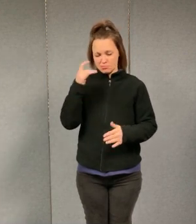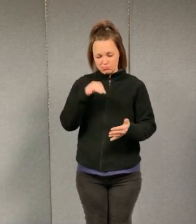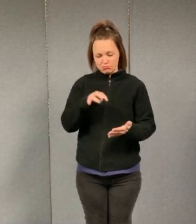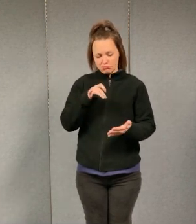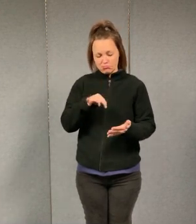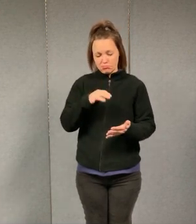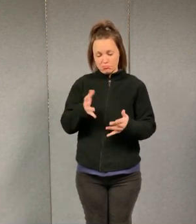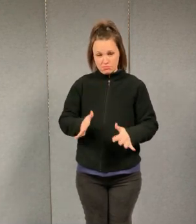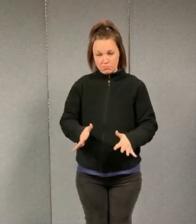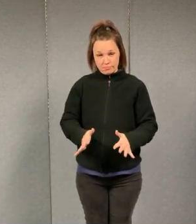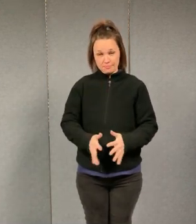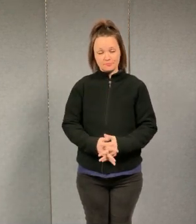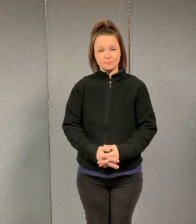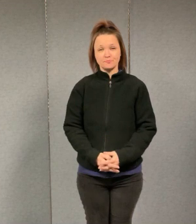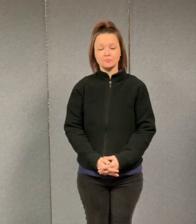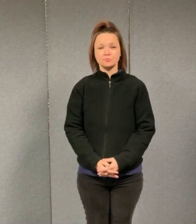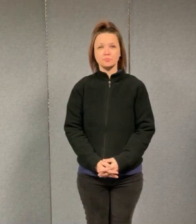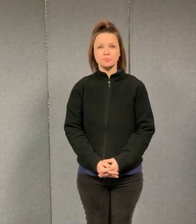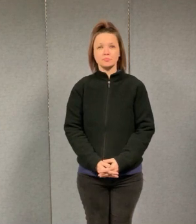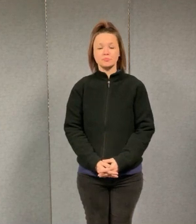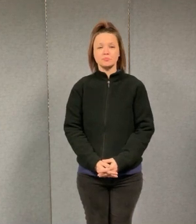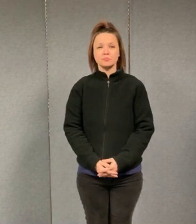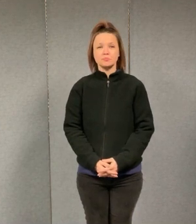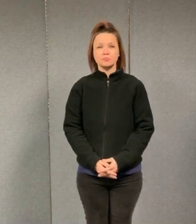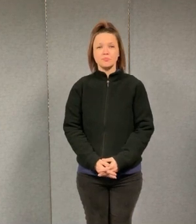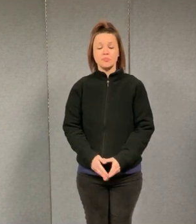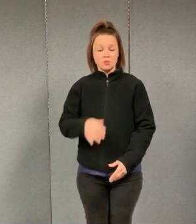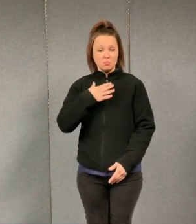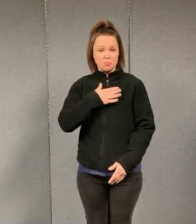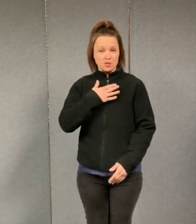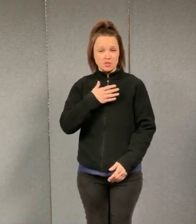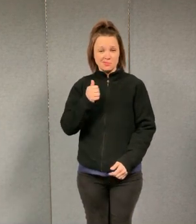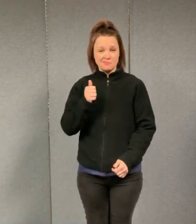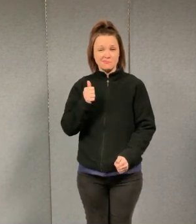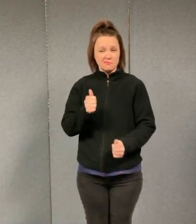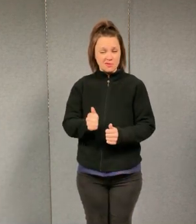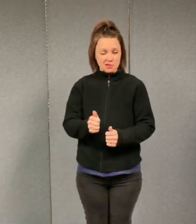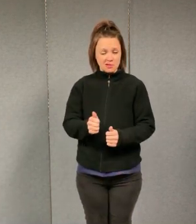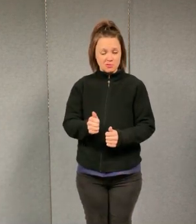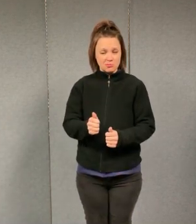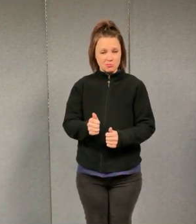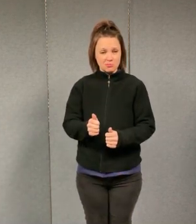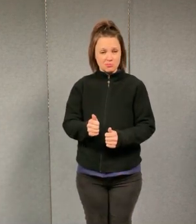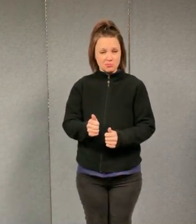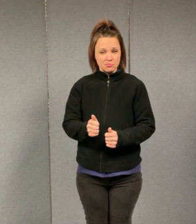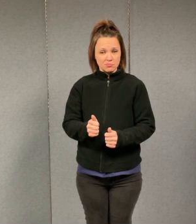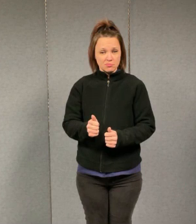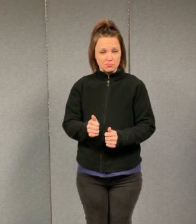problems. Please follow along and take notes on the figures and formulas. Is